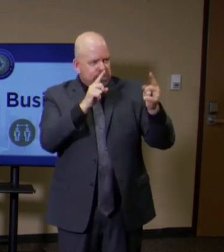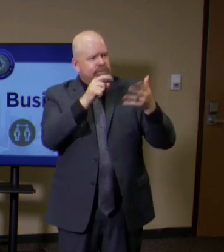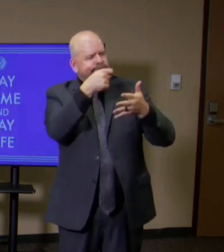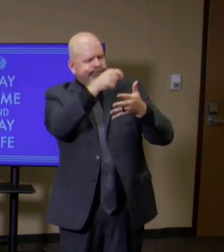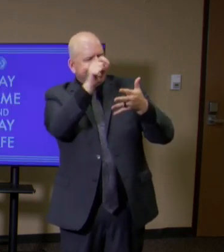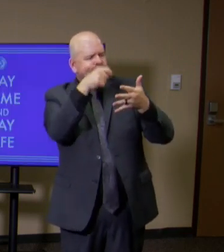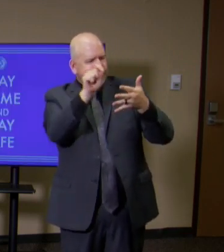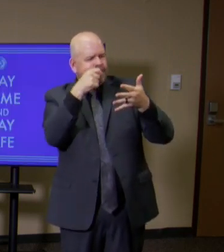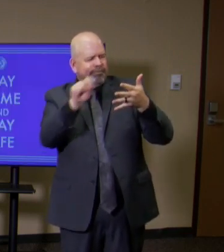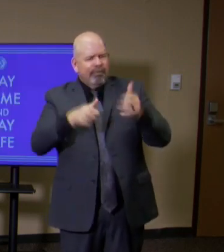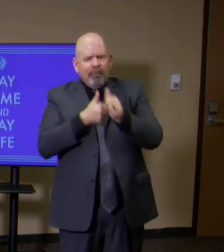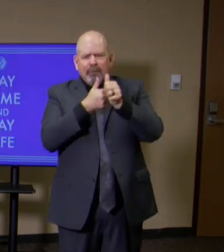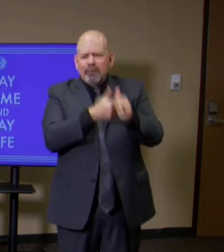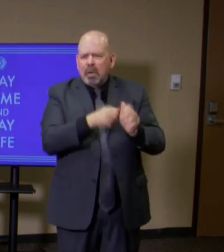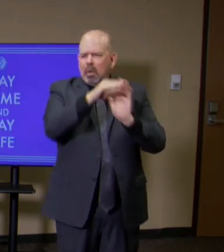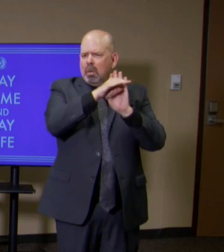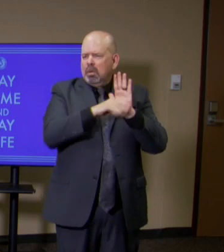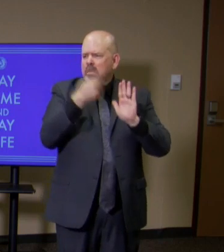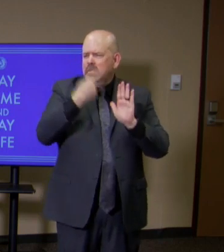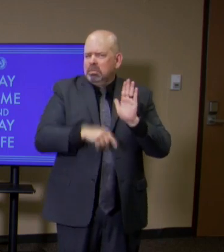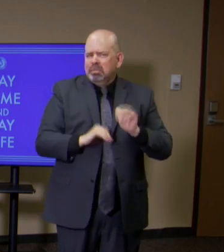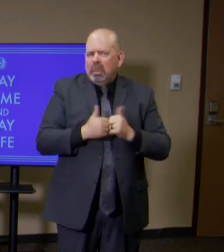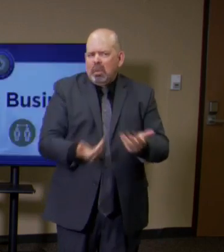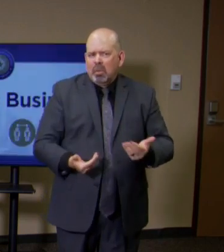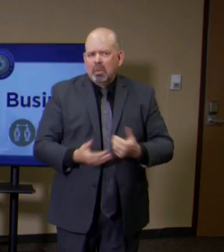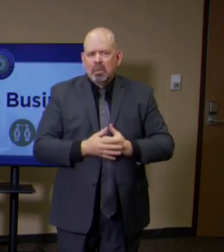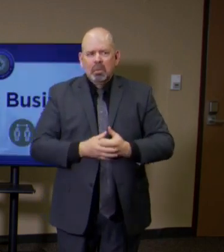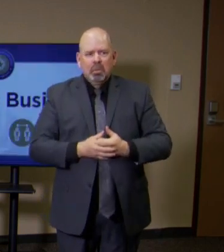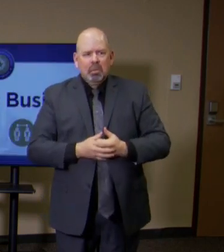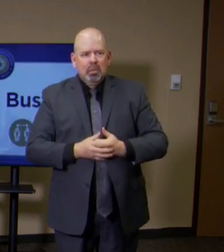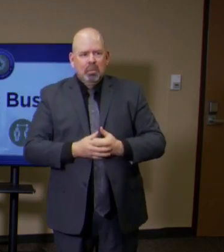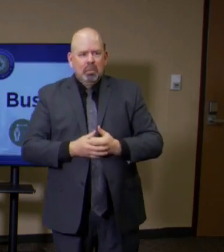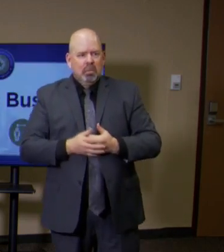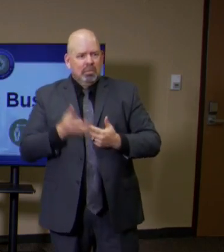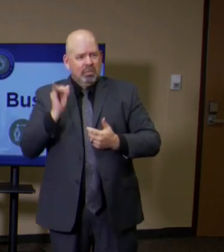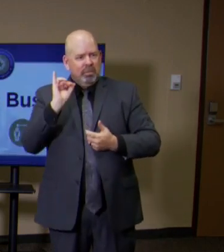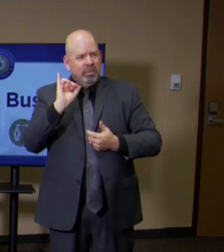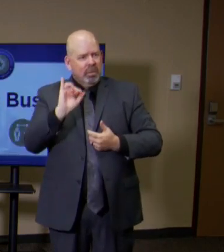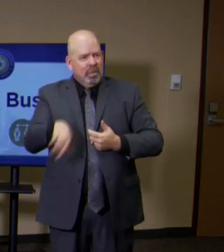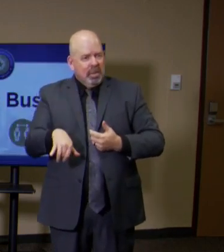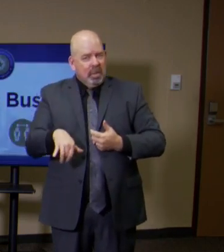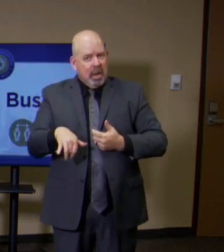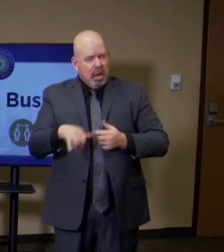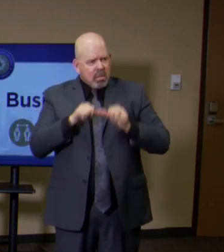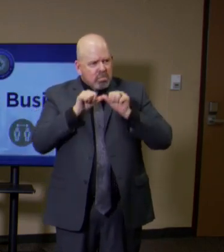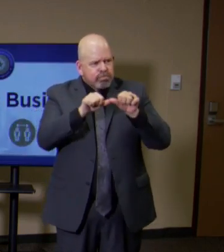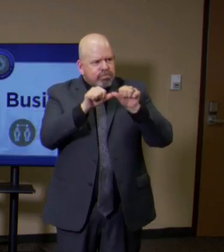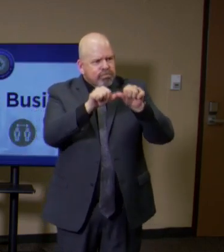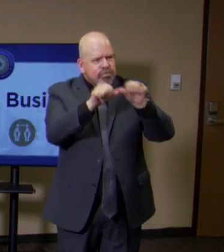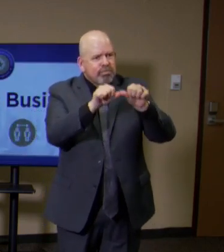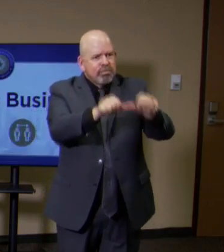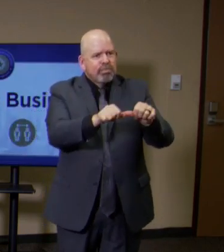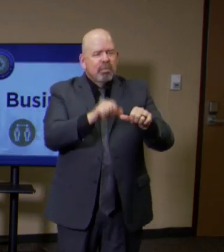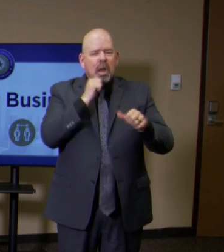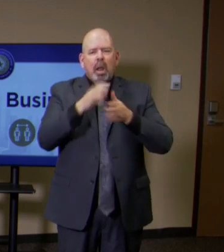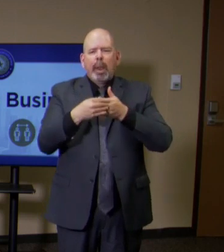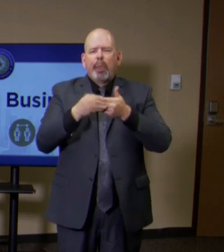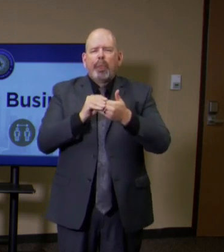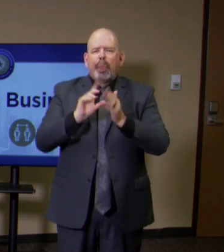is maintaining these standards that you're hoping they're going to maintain to keep that